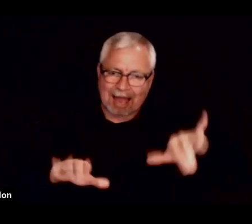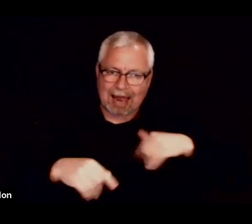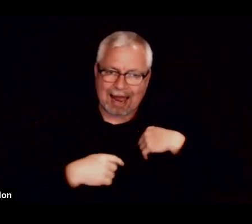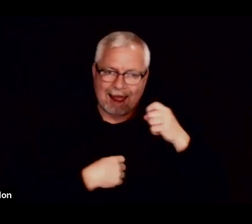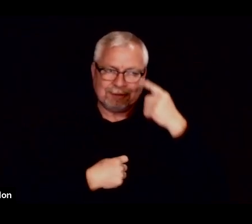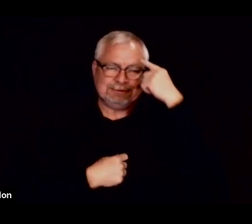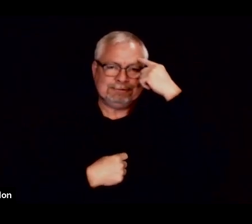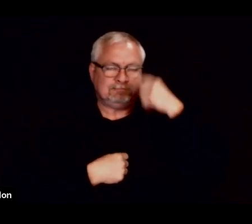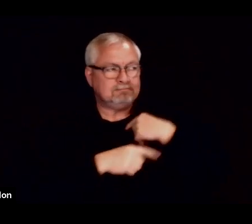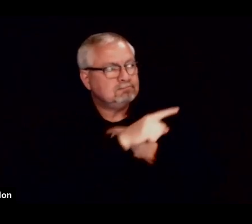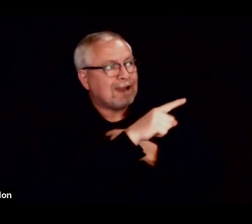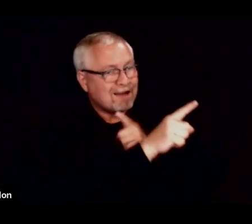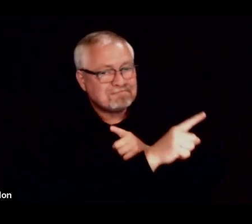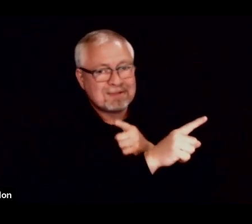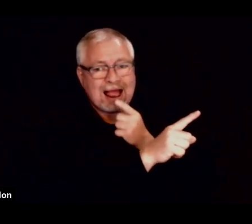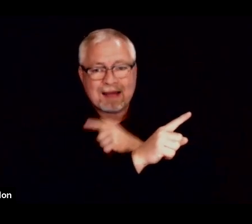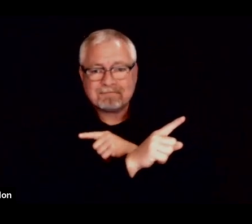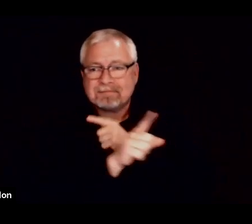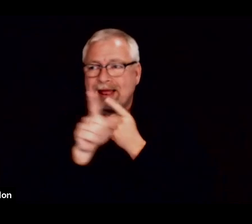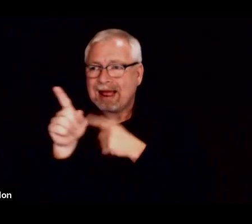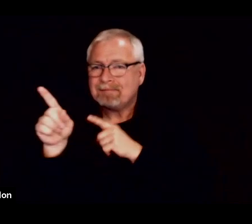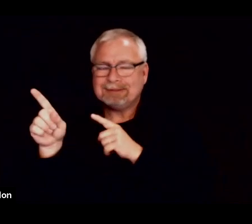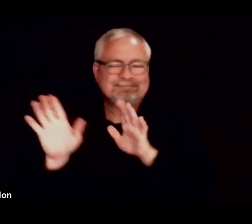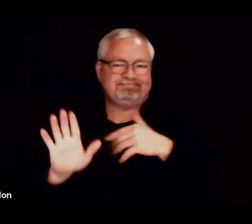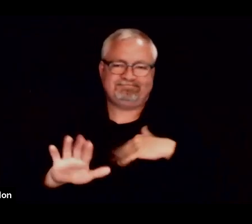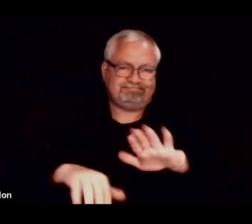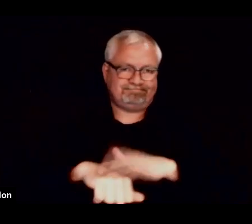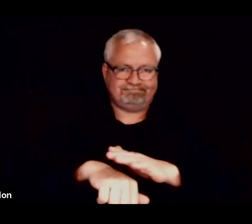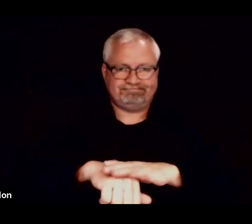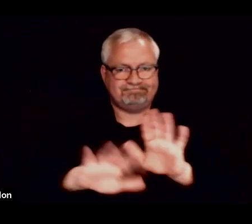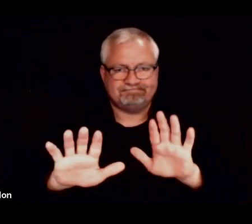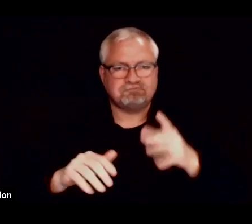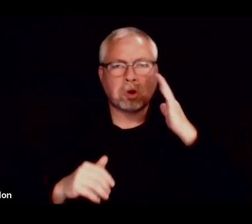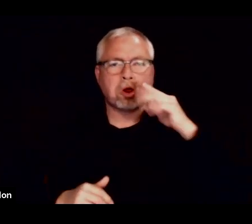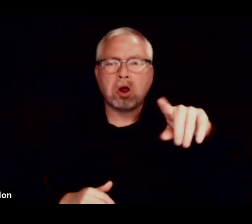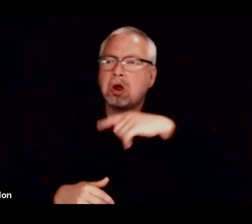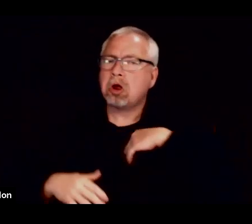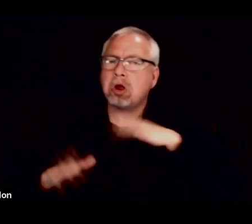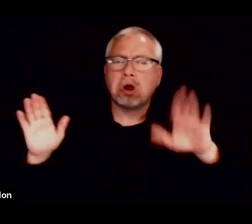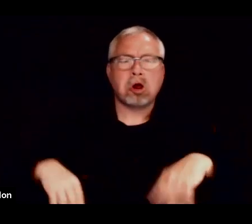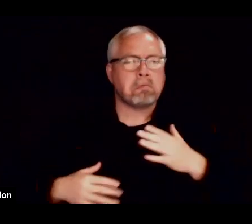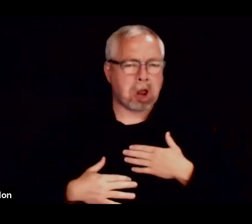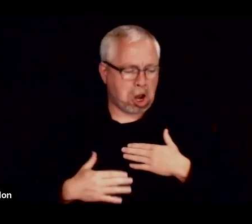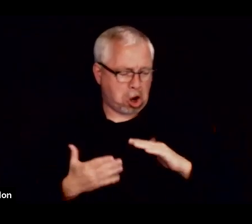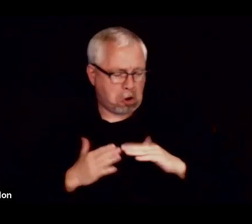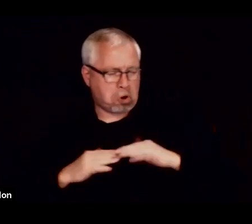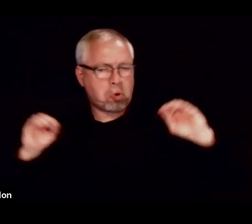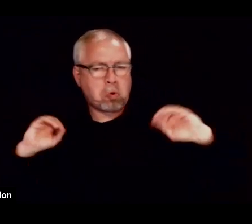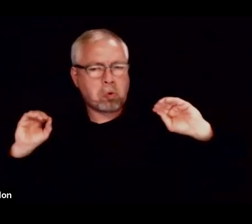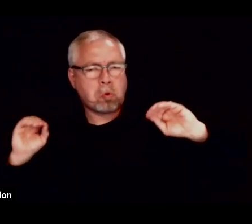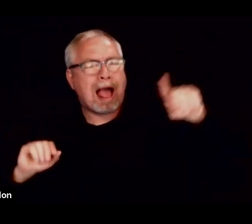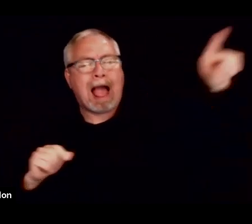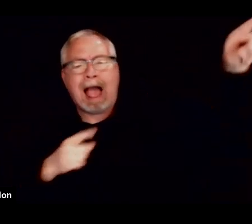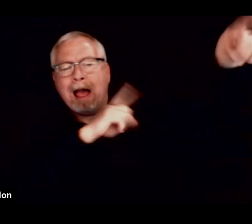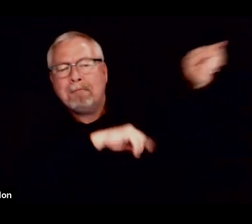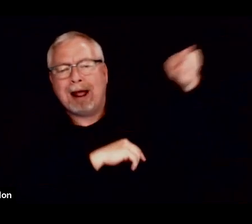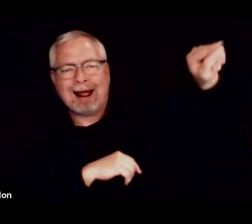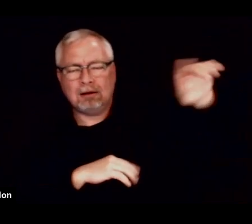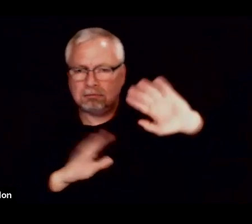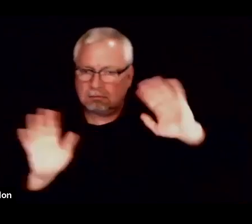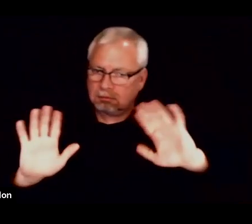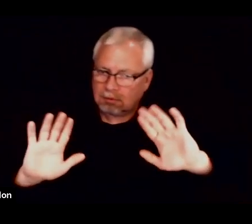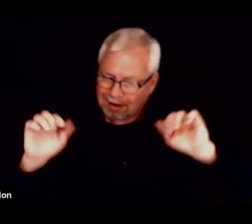risk to be applicable to them and their communities, but in fact it is. So I think I've wandered around a bit there on that